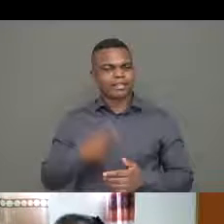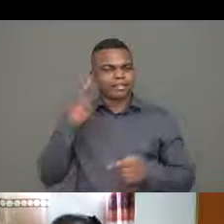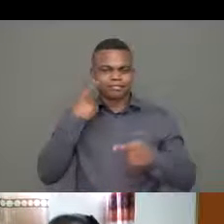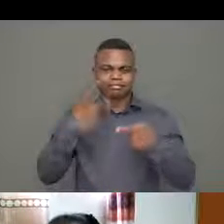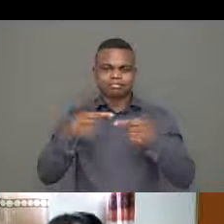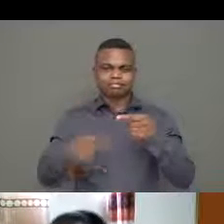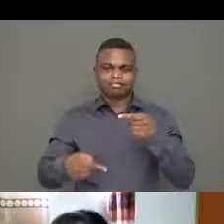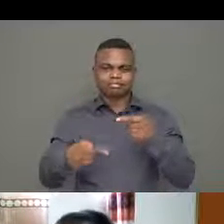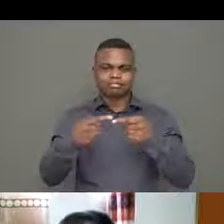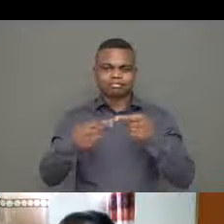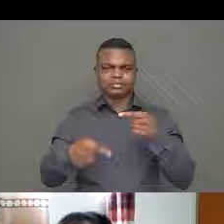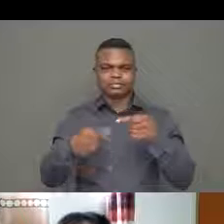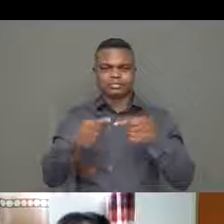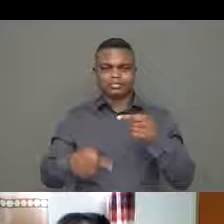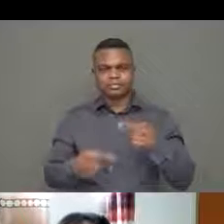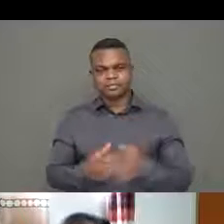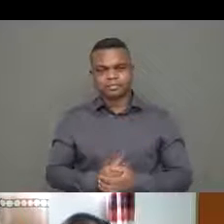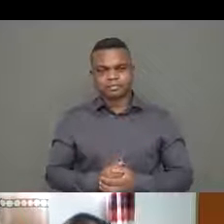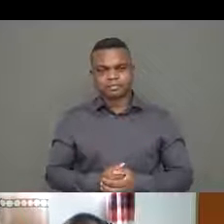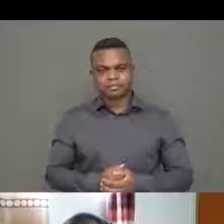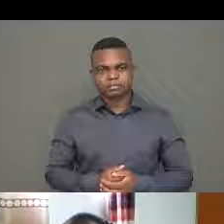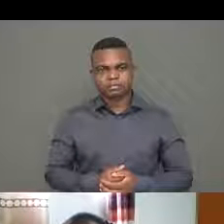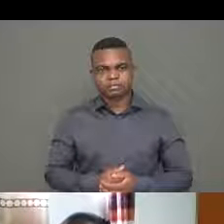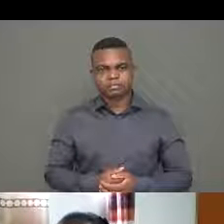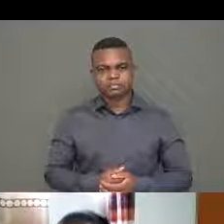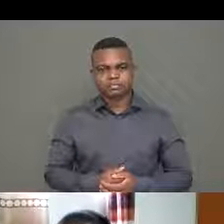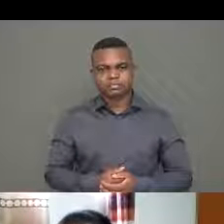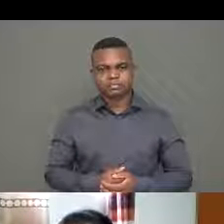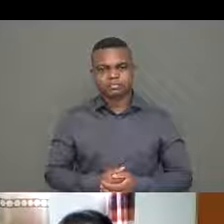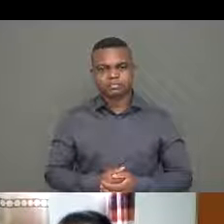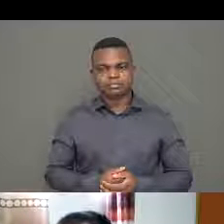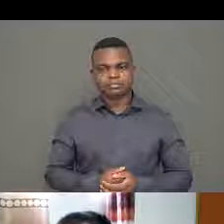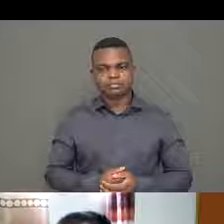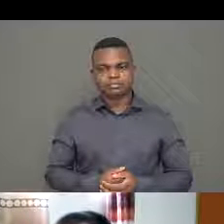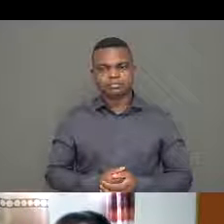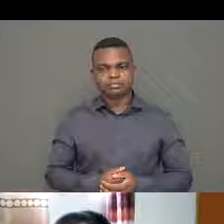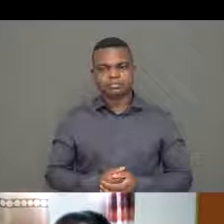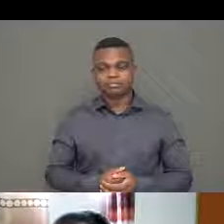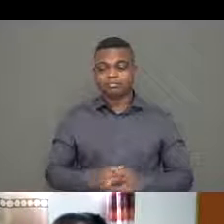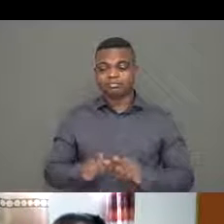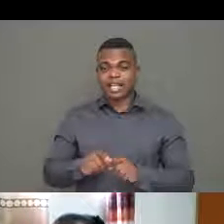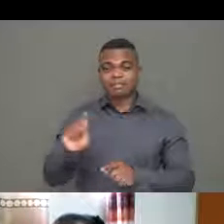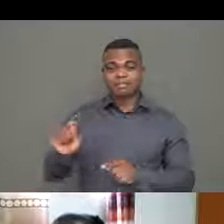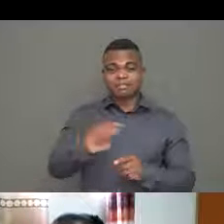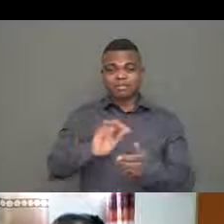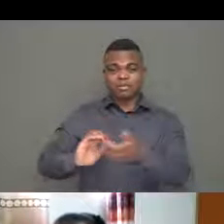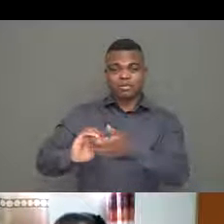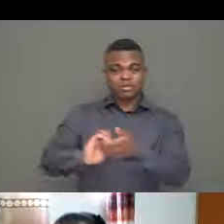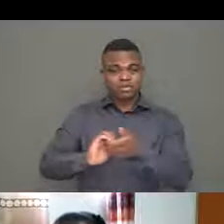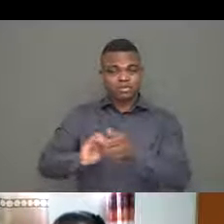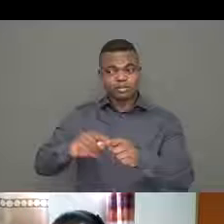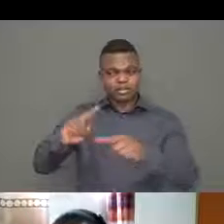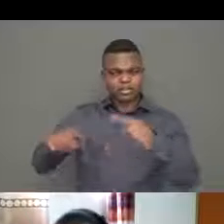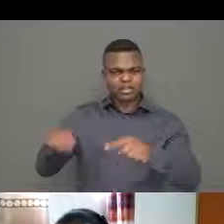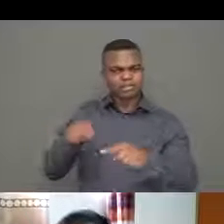also undertake the oversight role on behalf of VC at the project site as regards